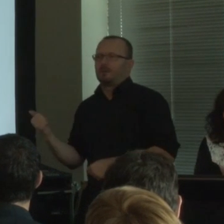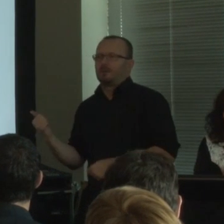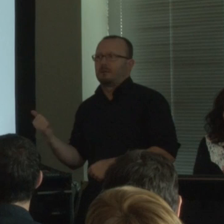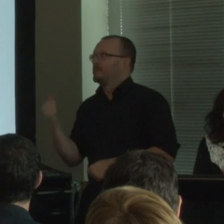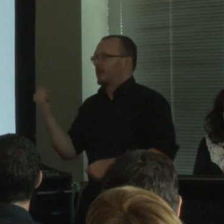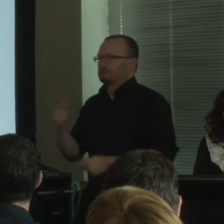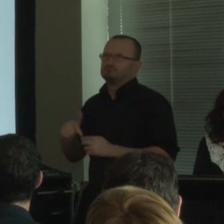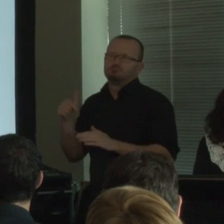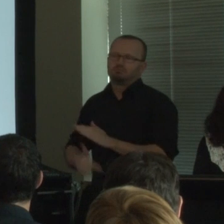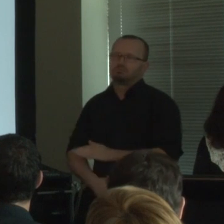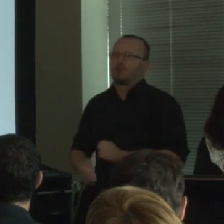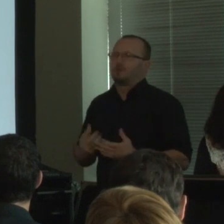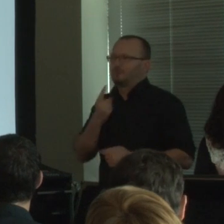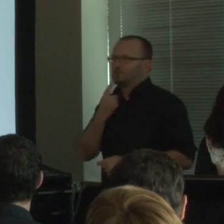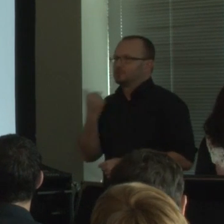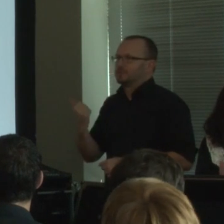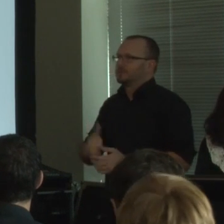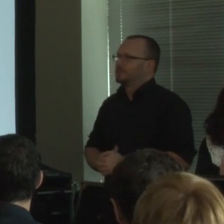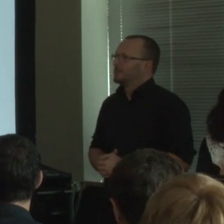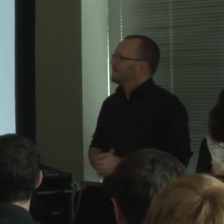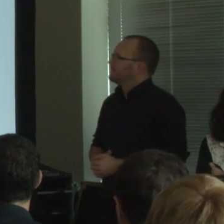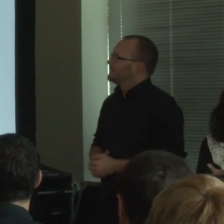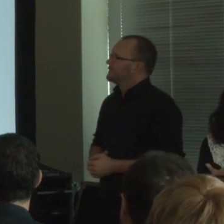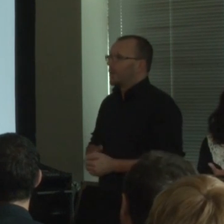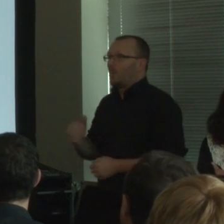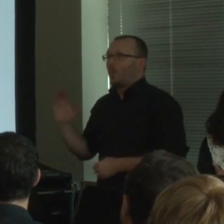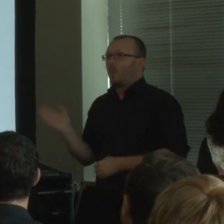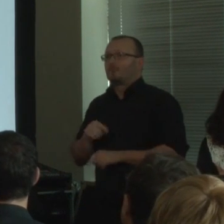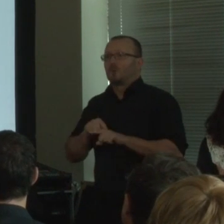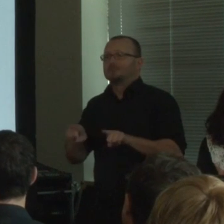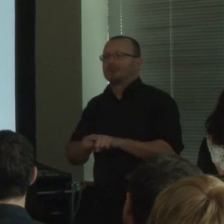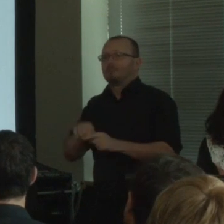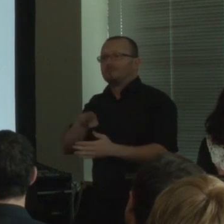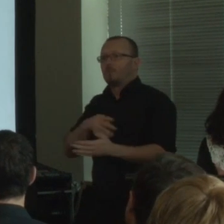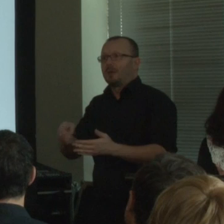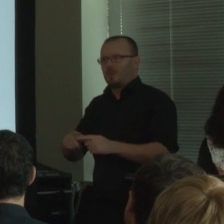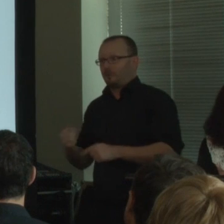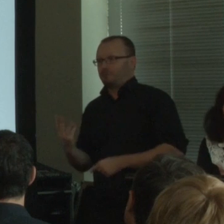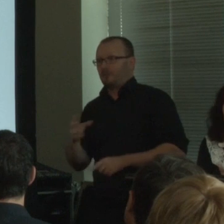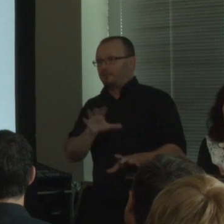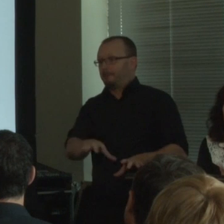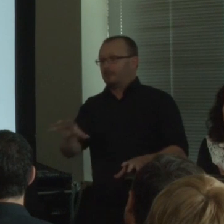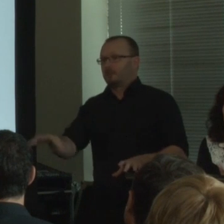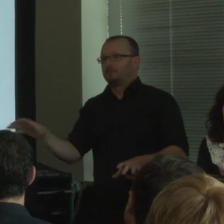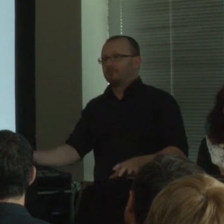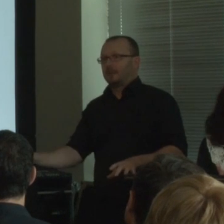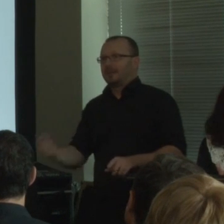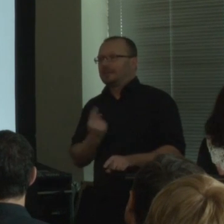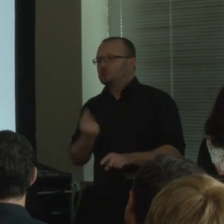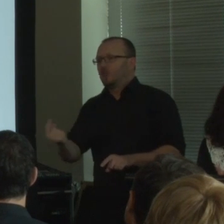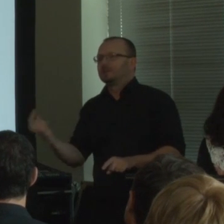them. And they all have the same format. We've got three of them, and each one is in a different chronological